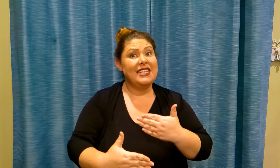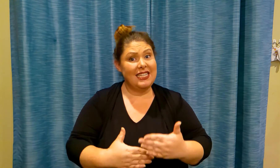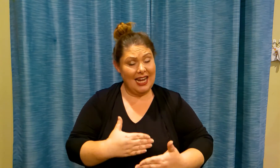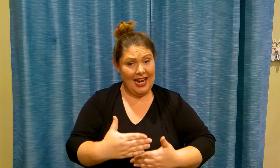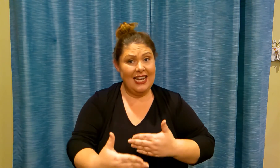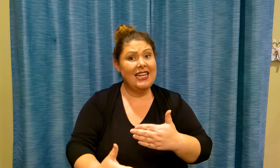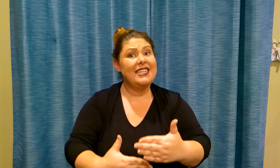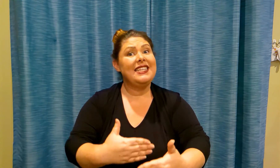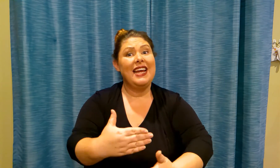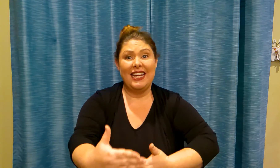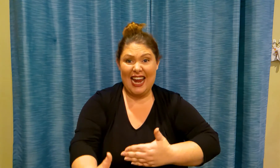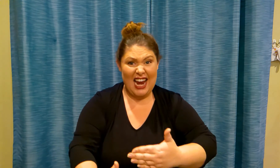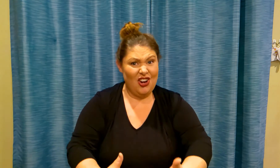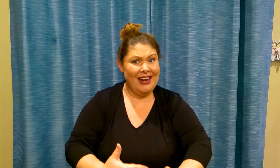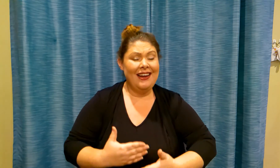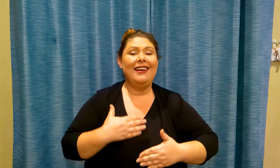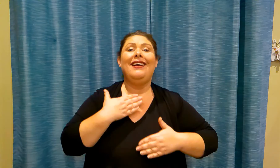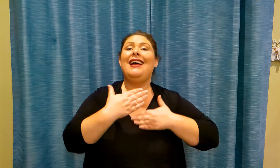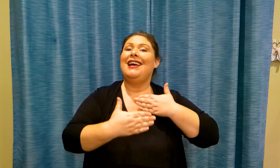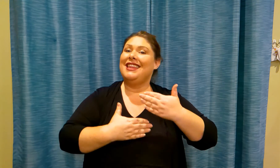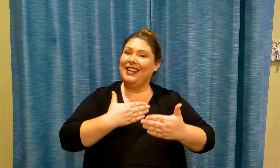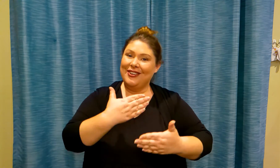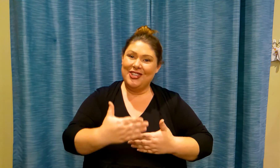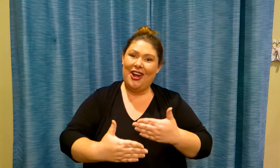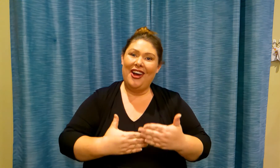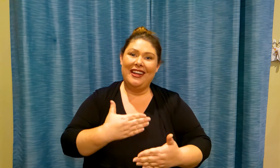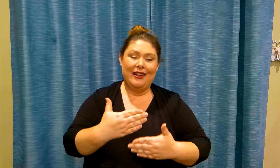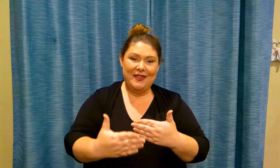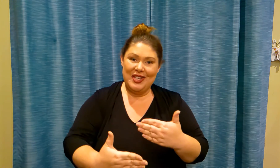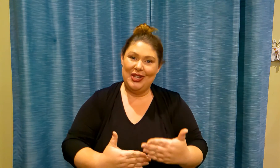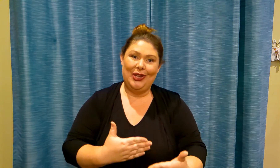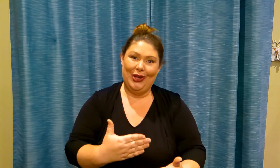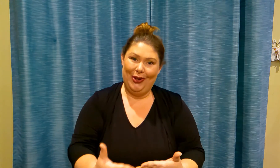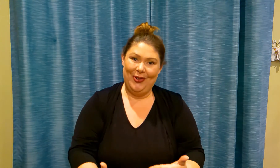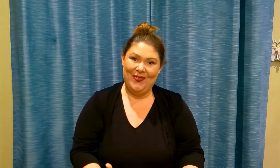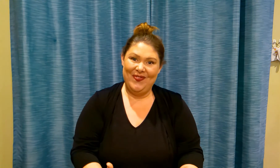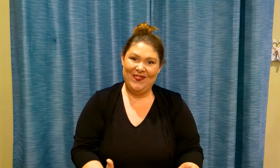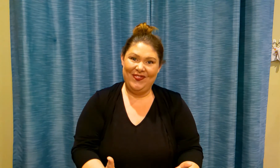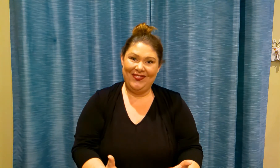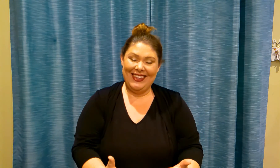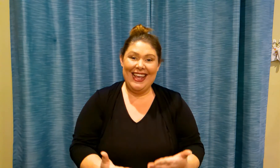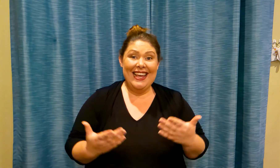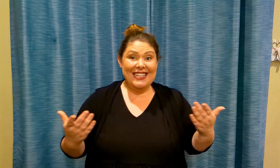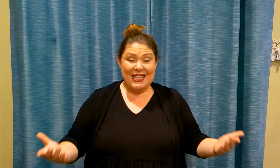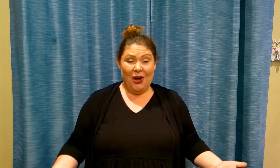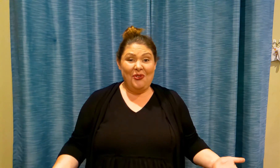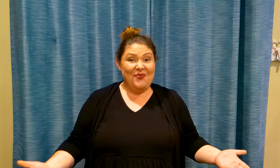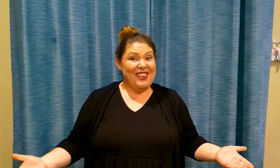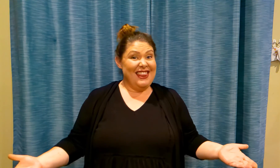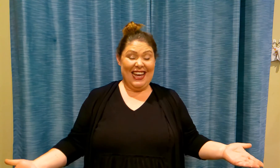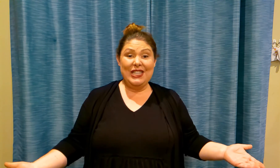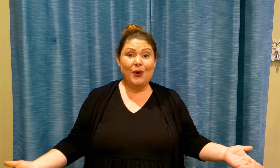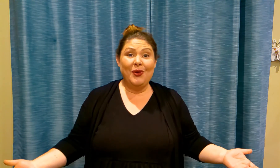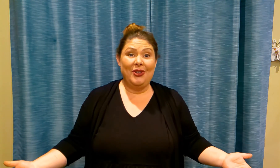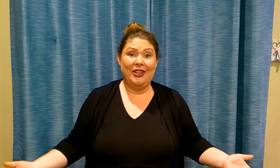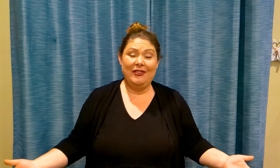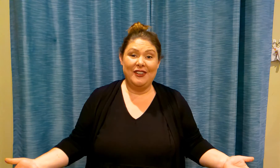is kindness, caring, that your dog gives to you. So that's what we're learning for